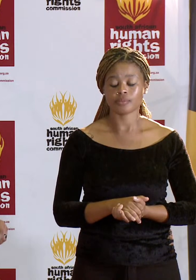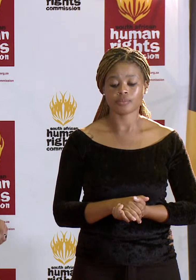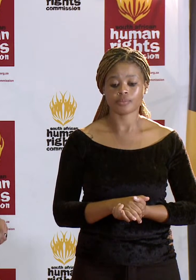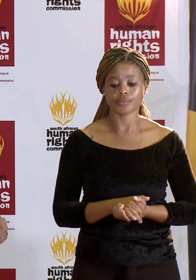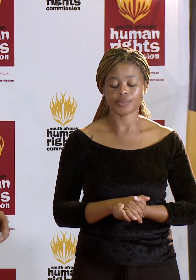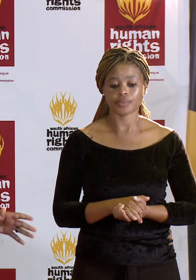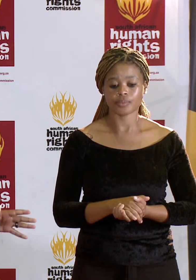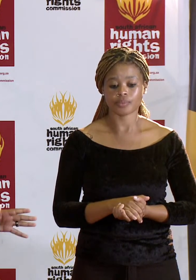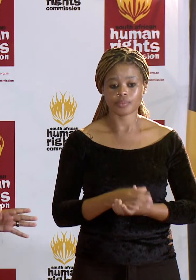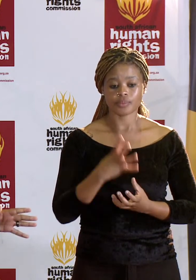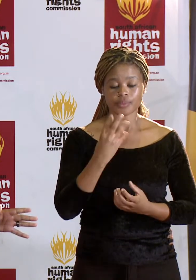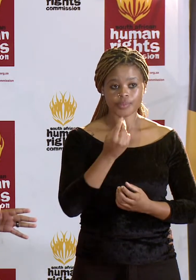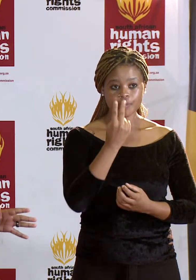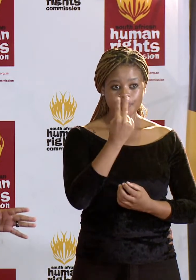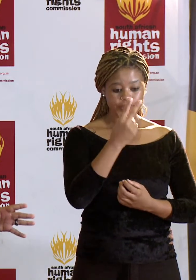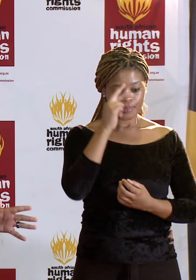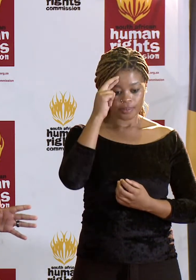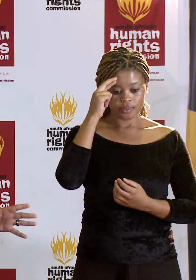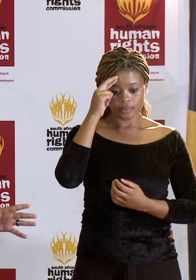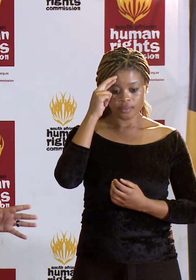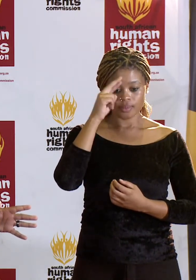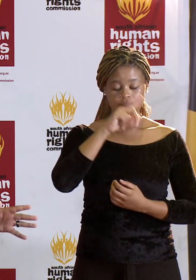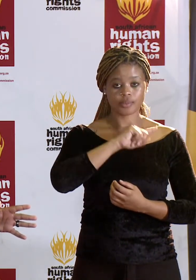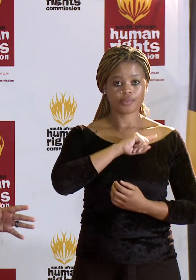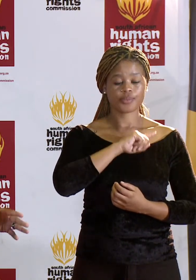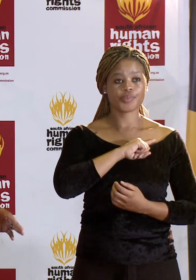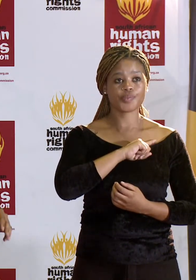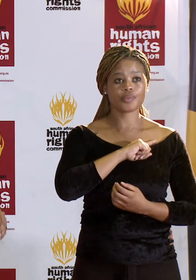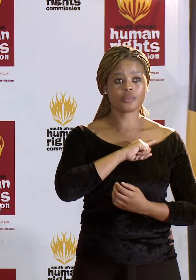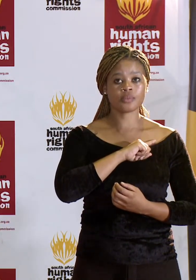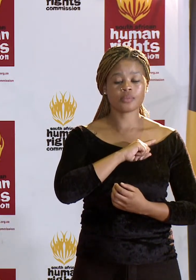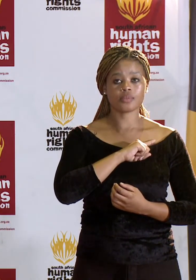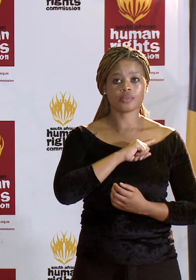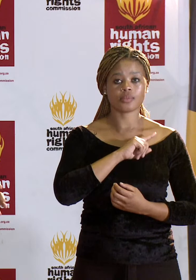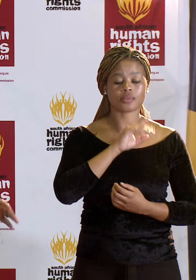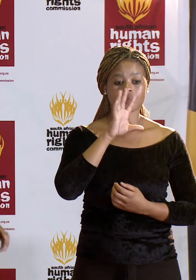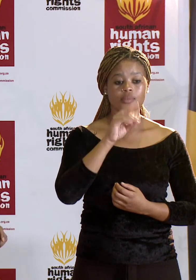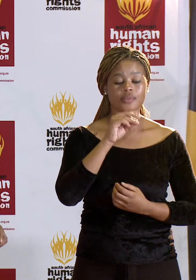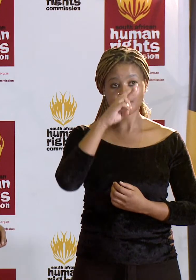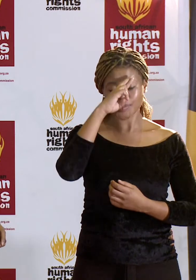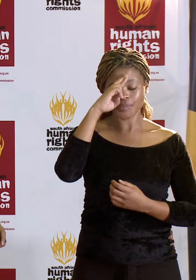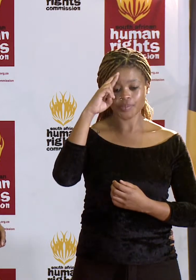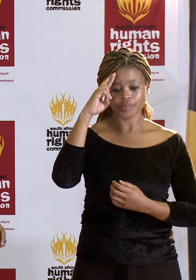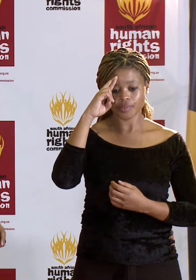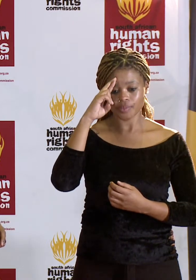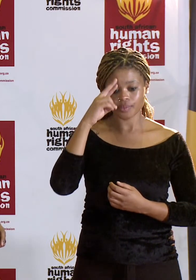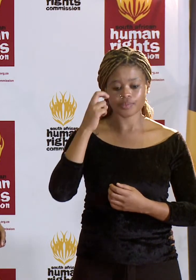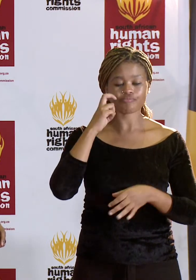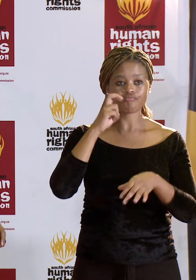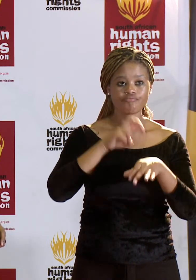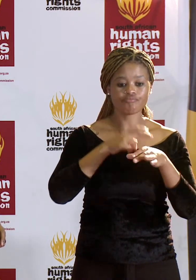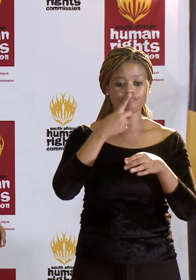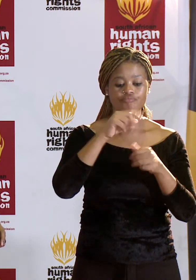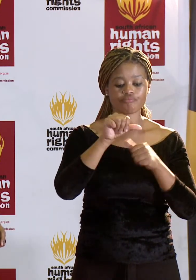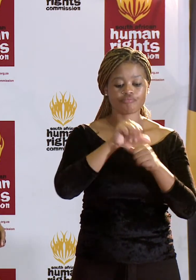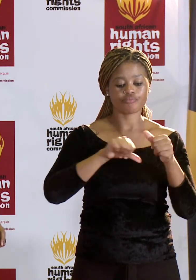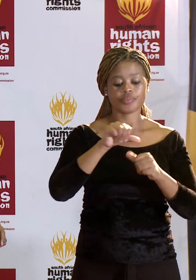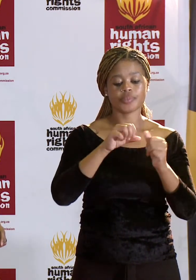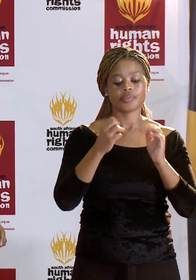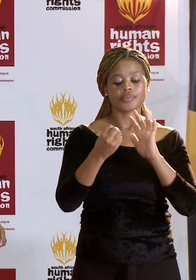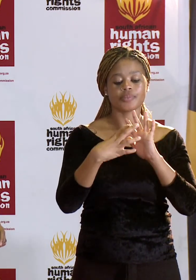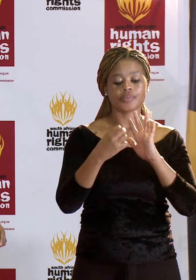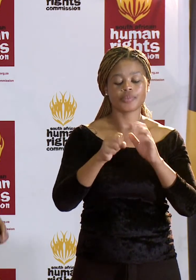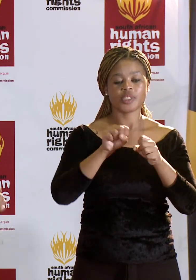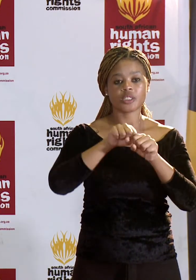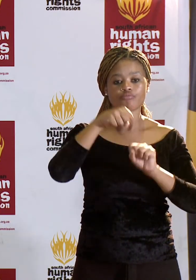So there are two reasons why we as a commission have realized that there's a need for a social media charter in the